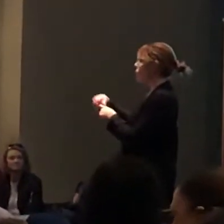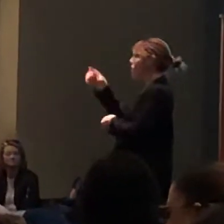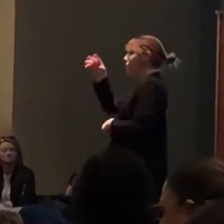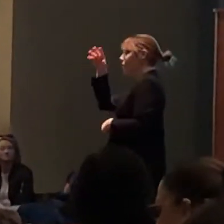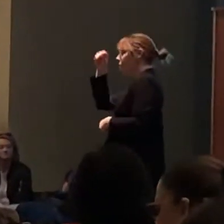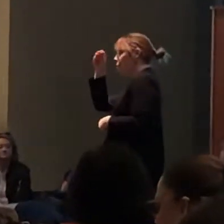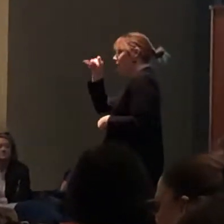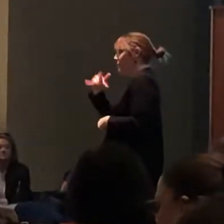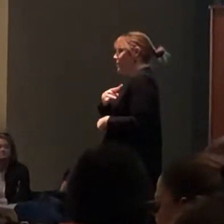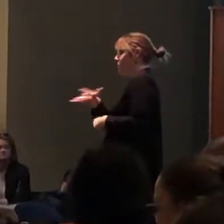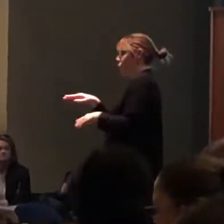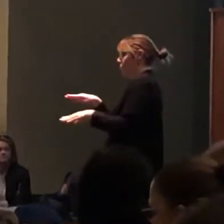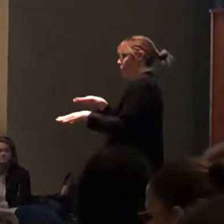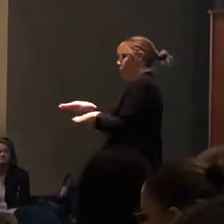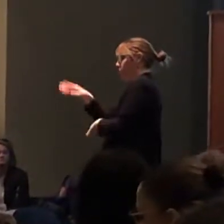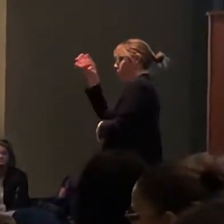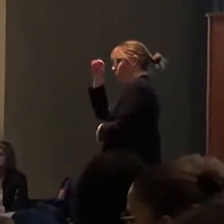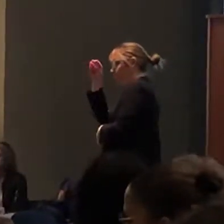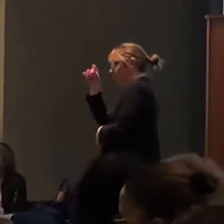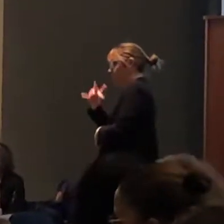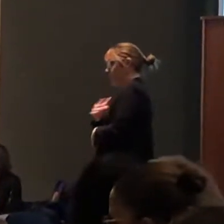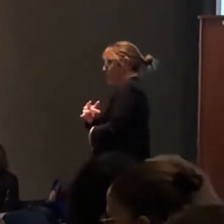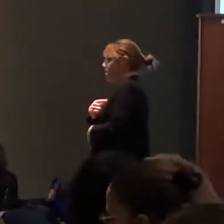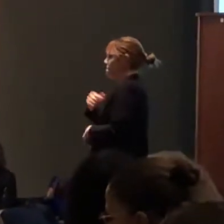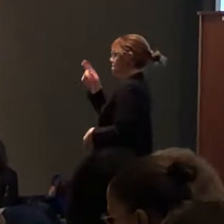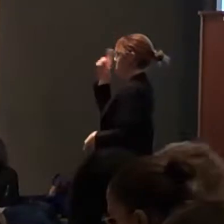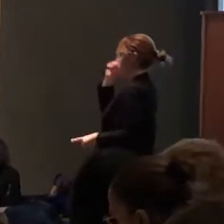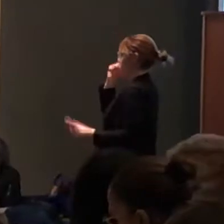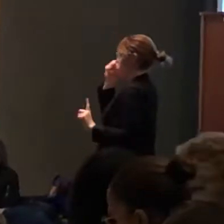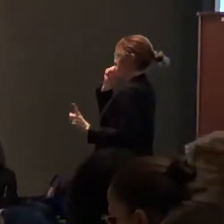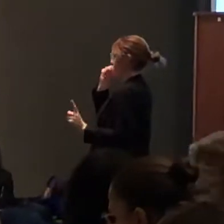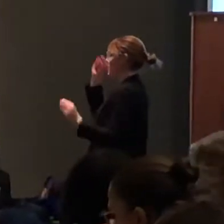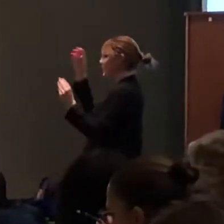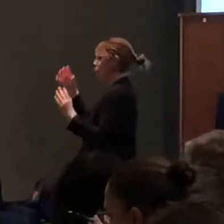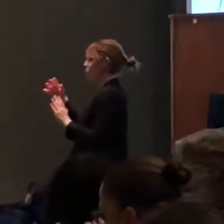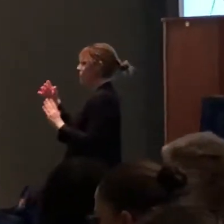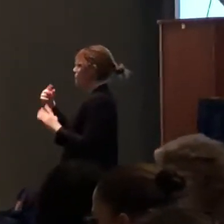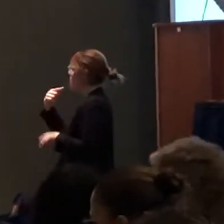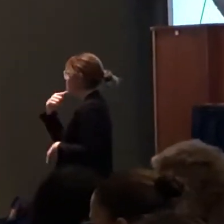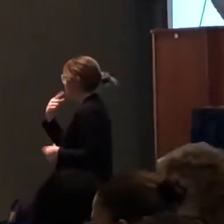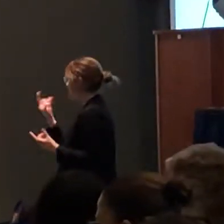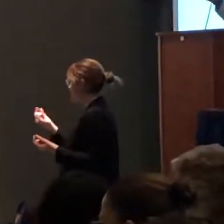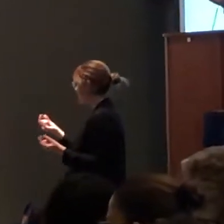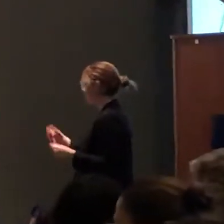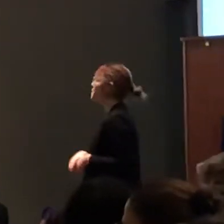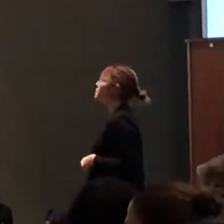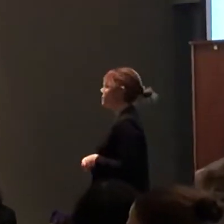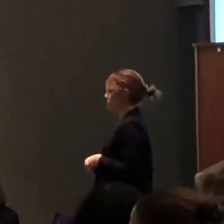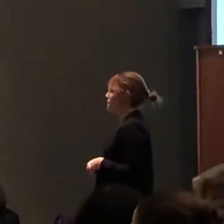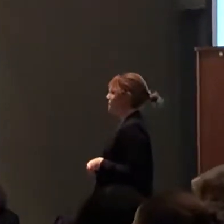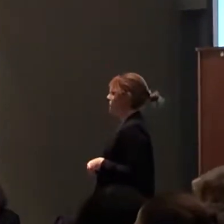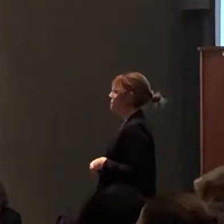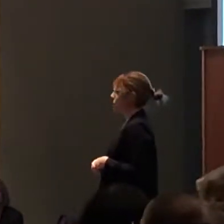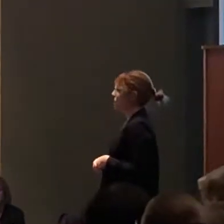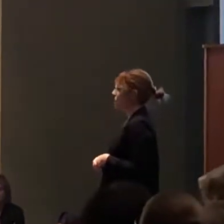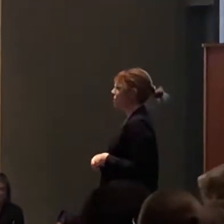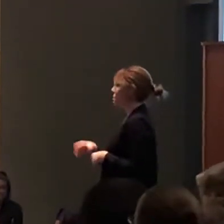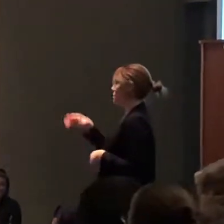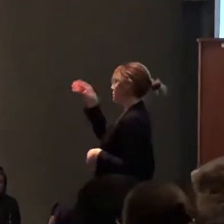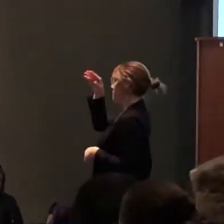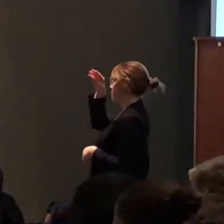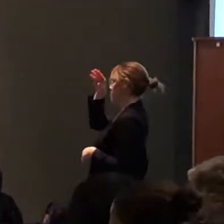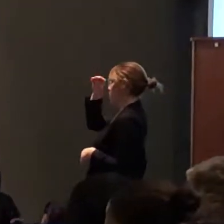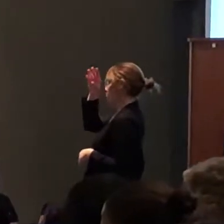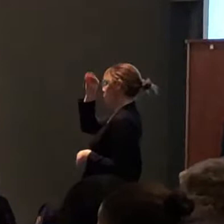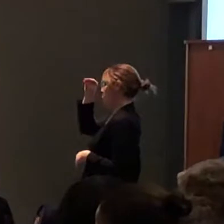and typical boy behaviors, what I hear teachers saying is that